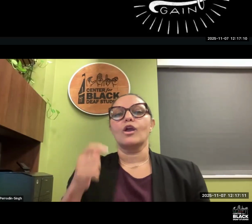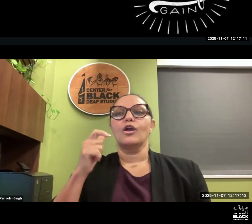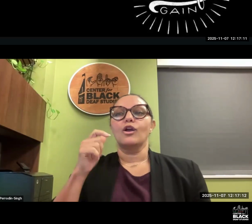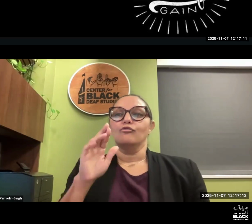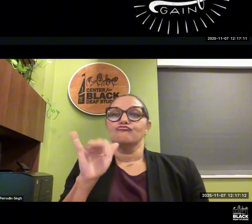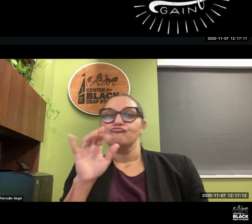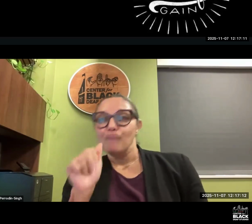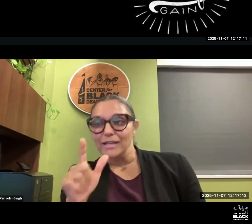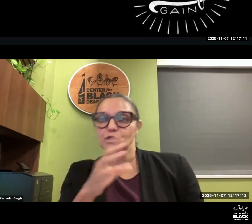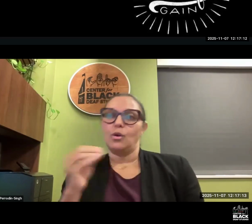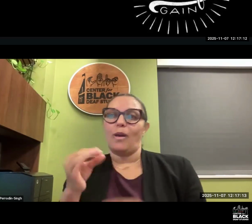skin.